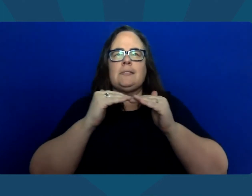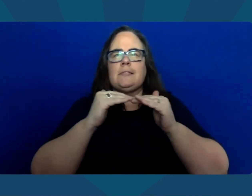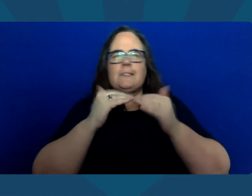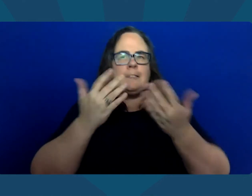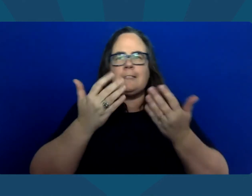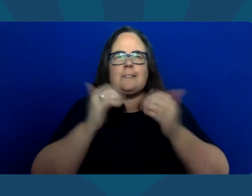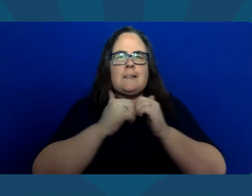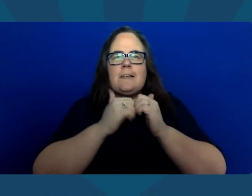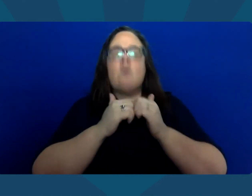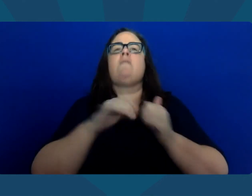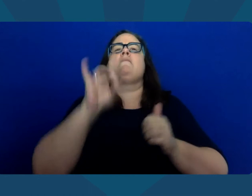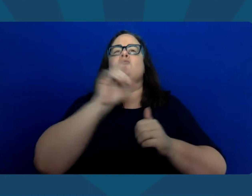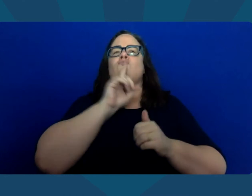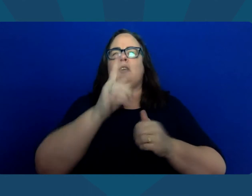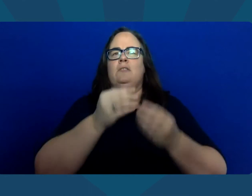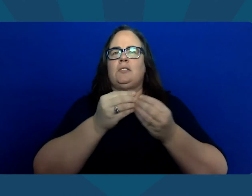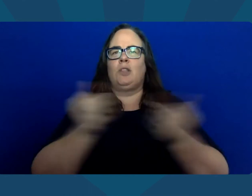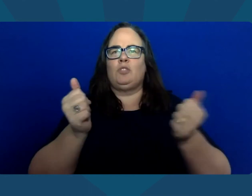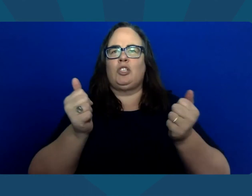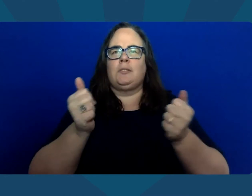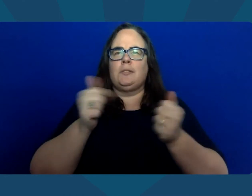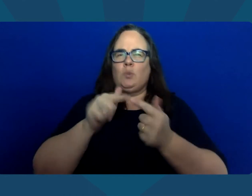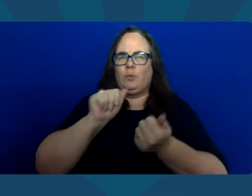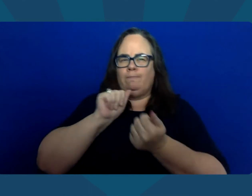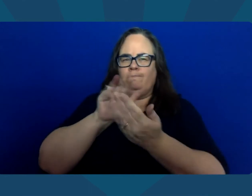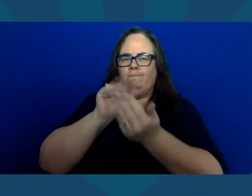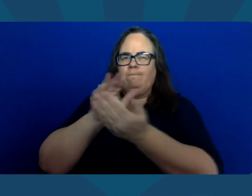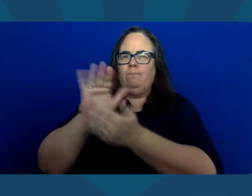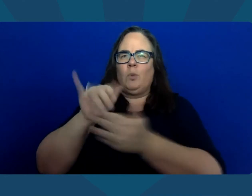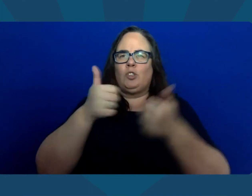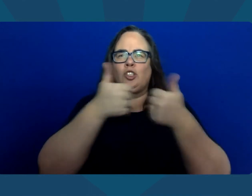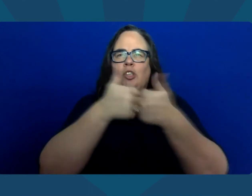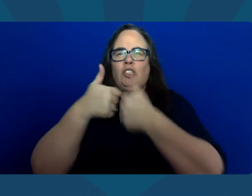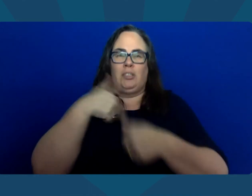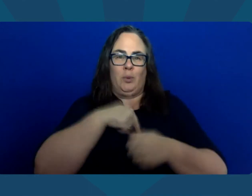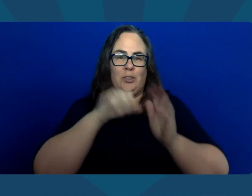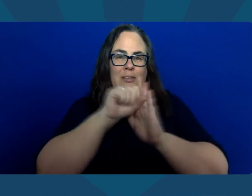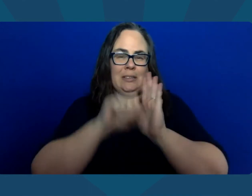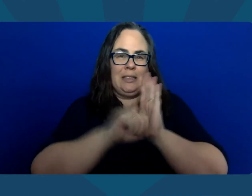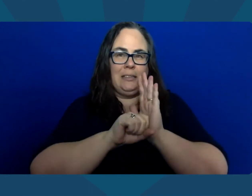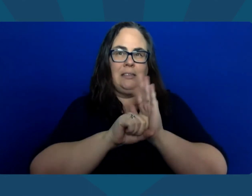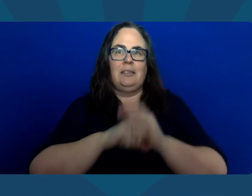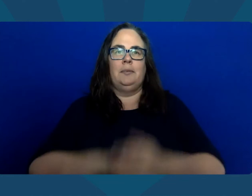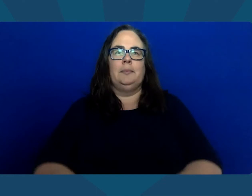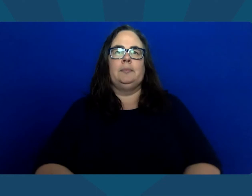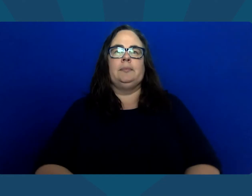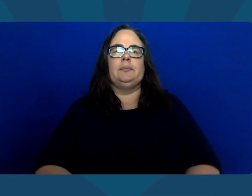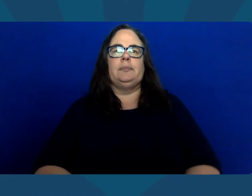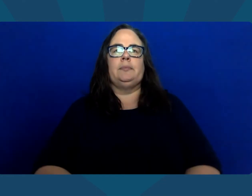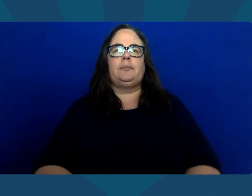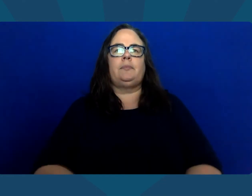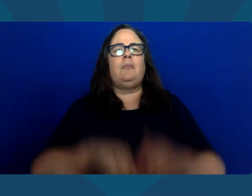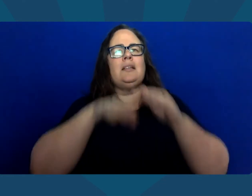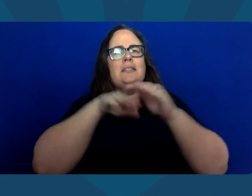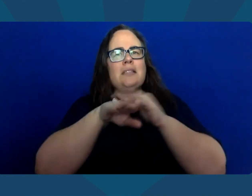ground with my colleagues and pragmatic solutions to the challenges confronting our state.